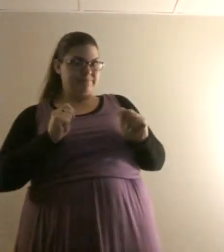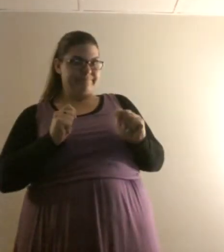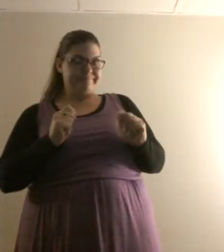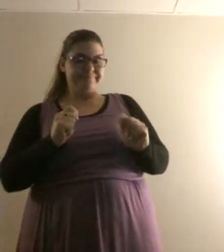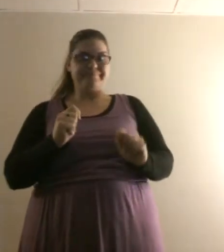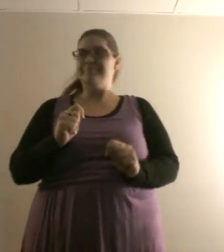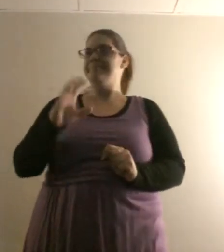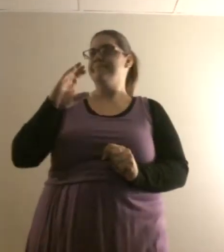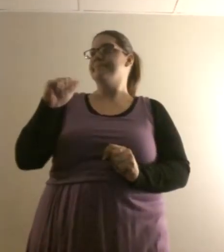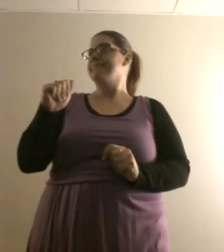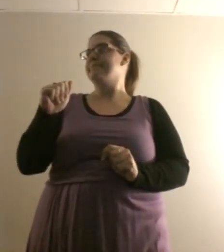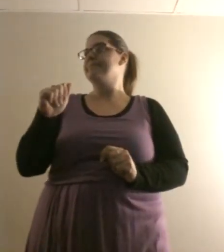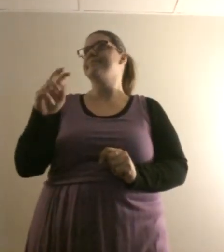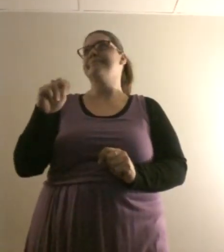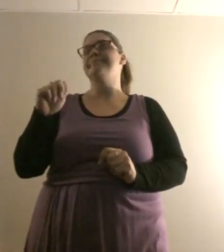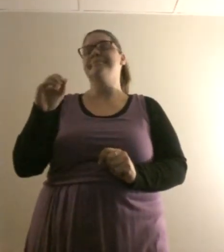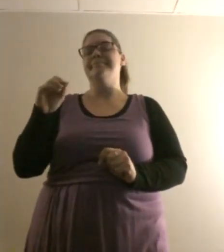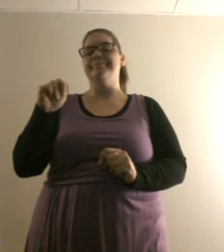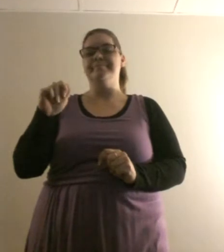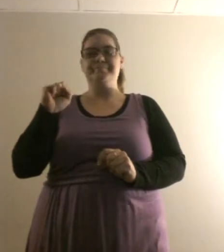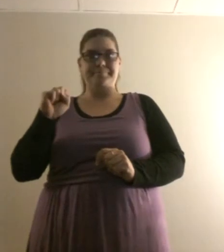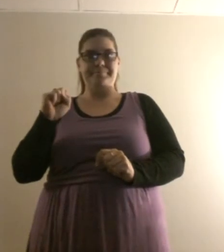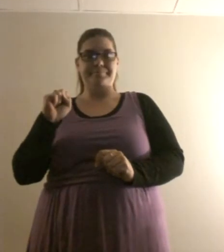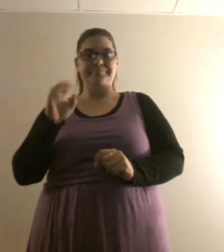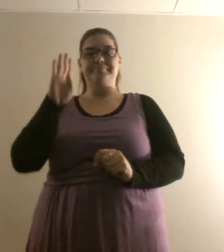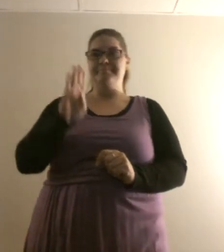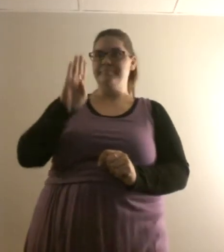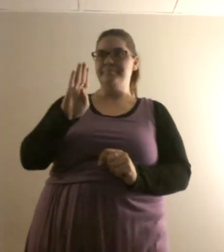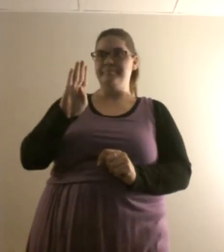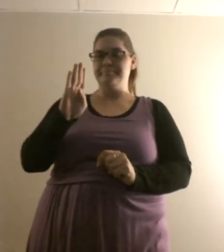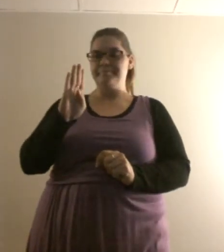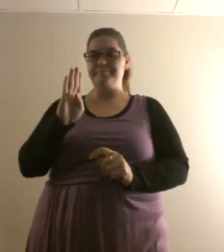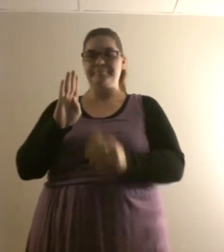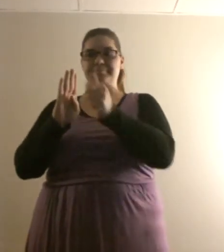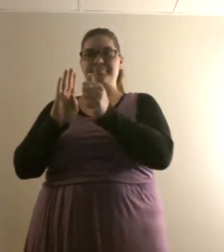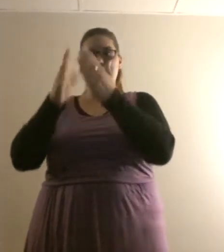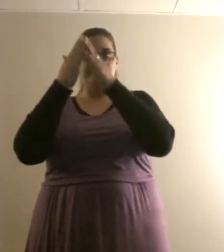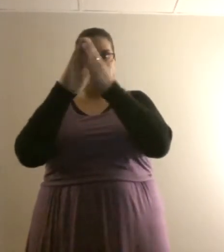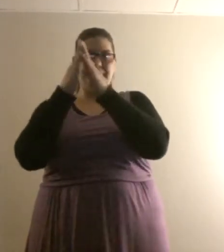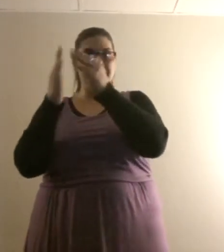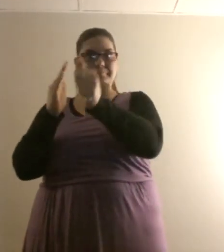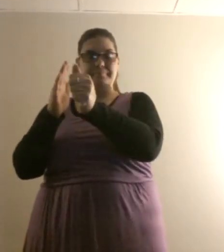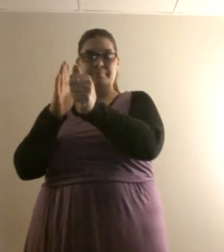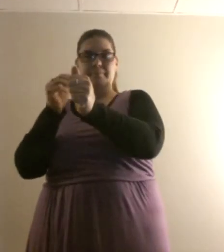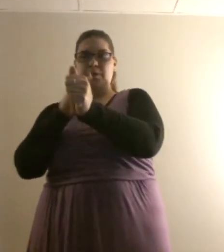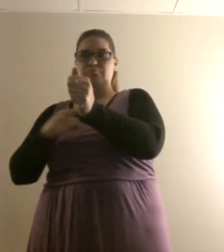down to Boston. And they set them up around the city so that, here we go, another warning when the British wake up, all of a sudden,